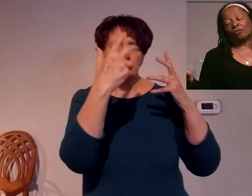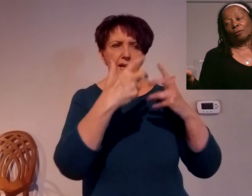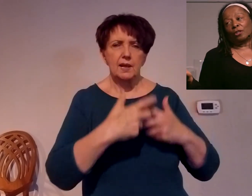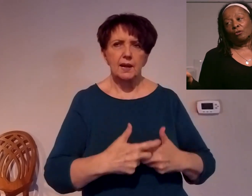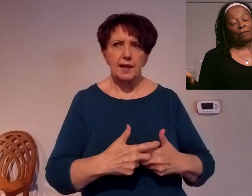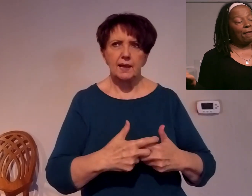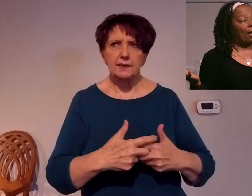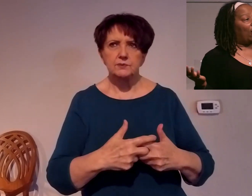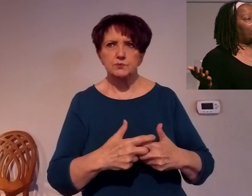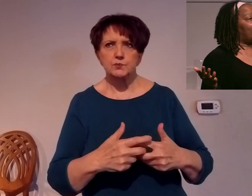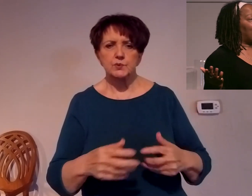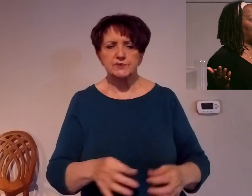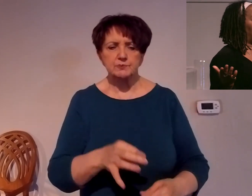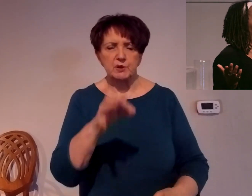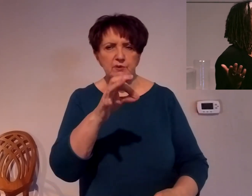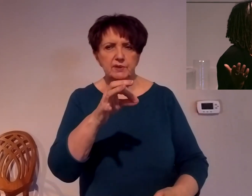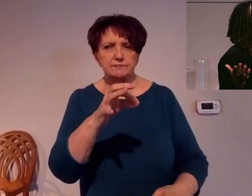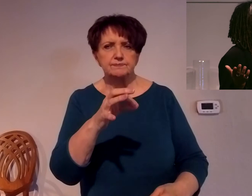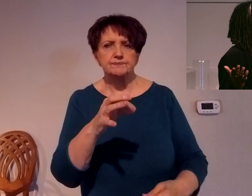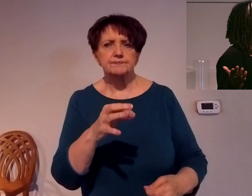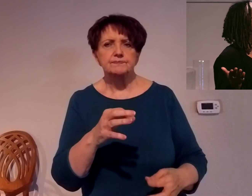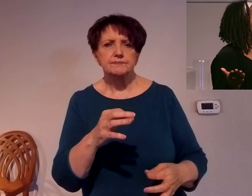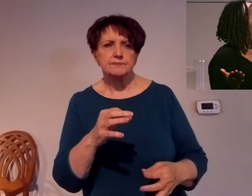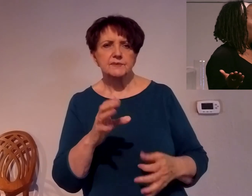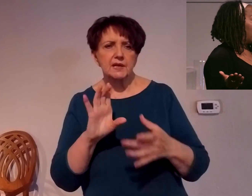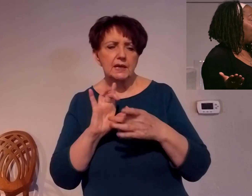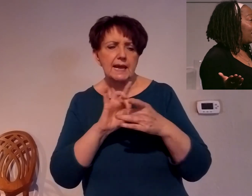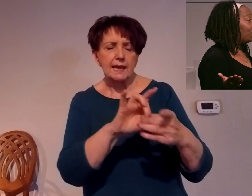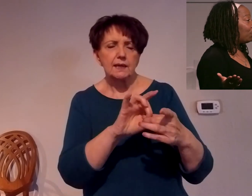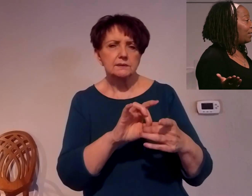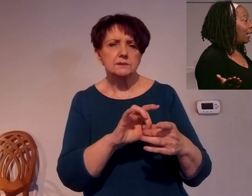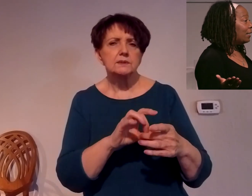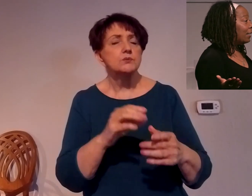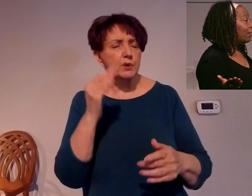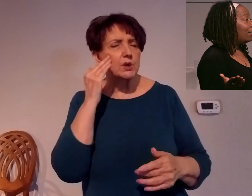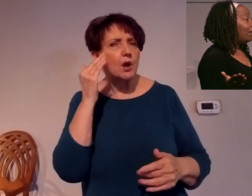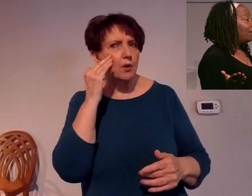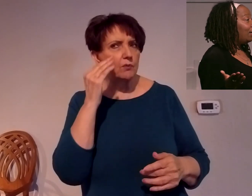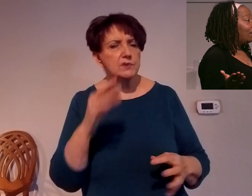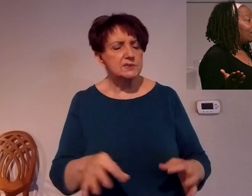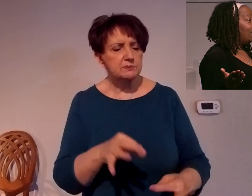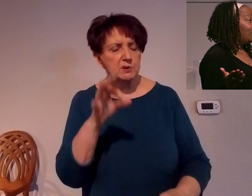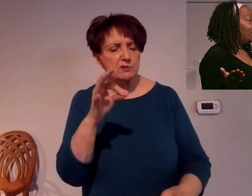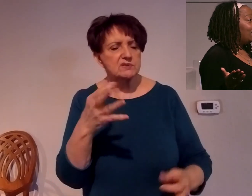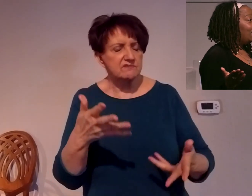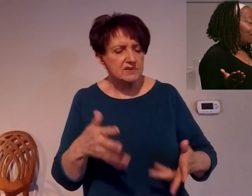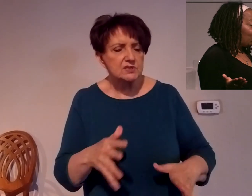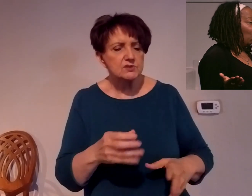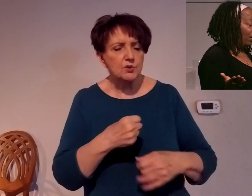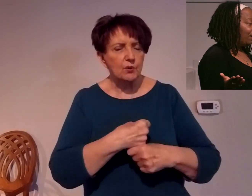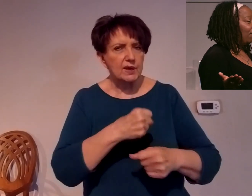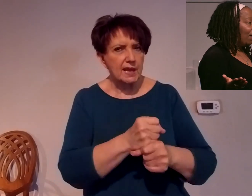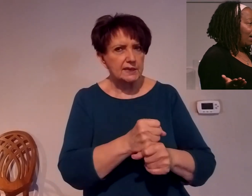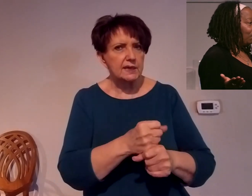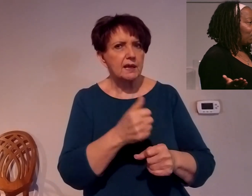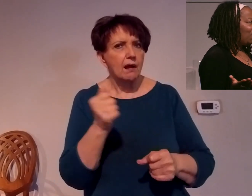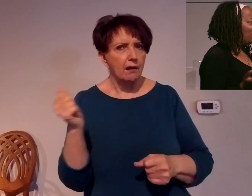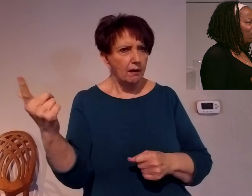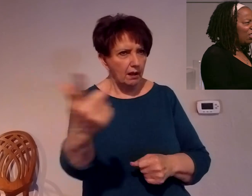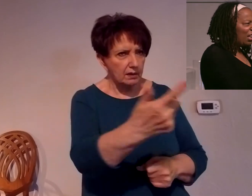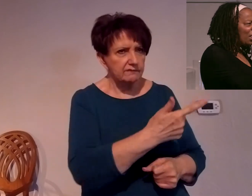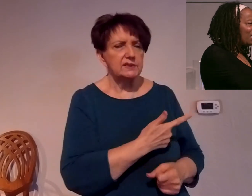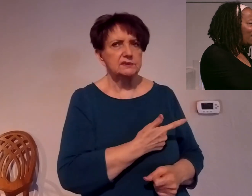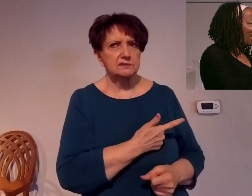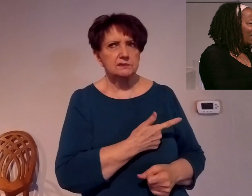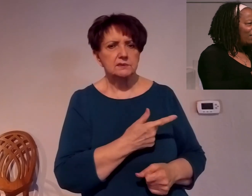we actually unify ourselves with it, knowing that because spirit has created each one of us, there